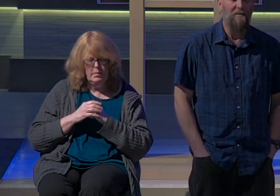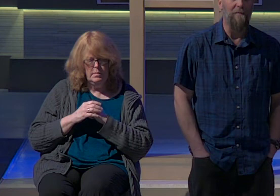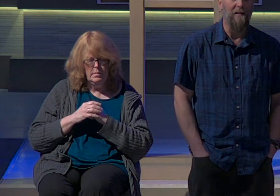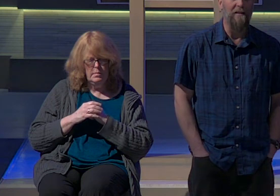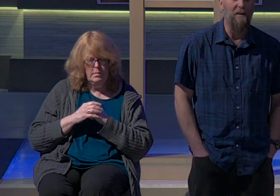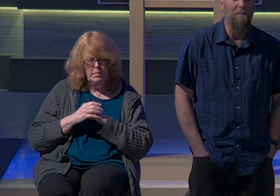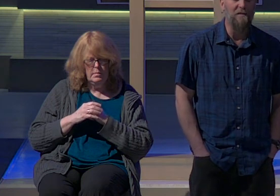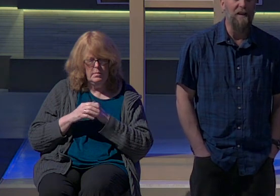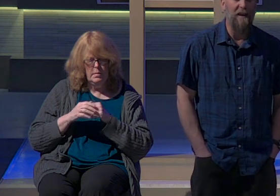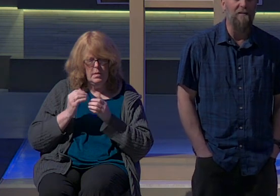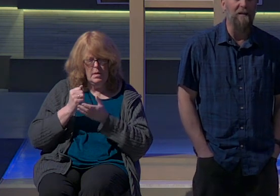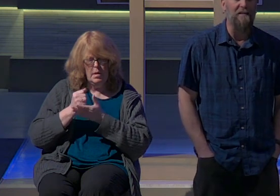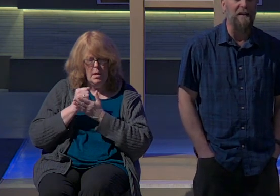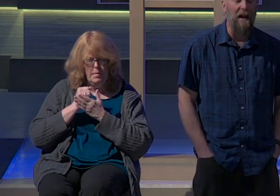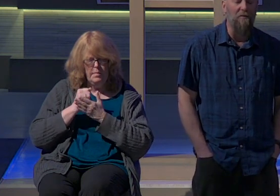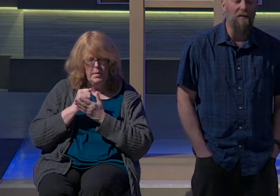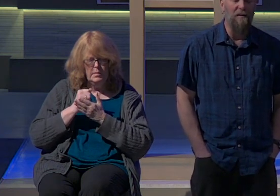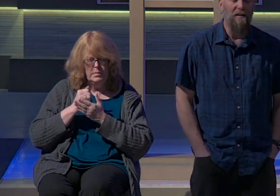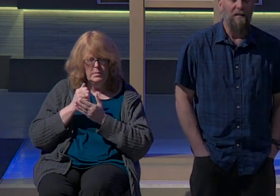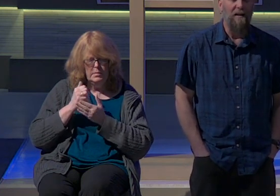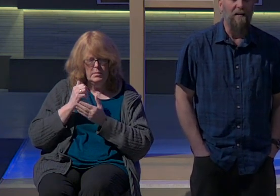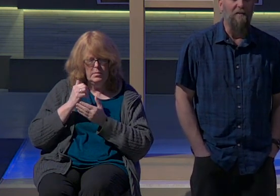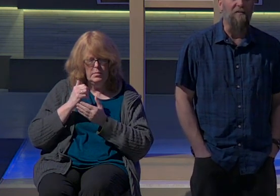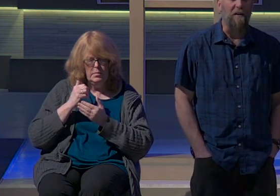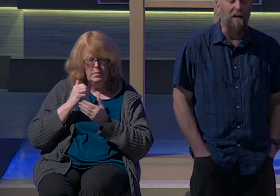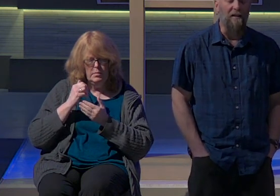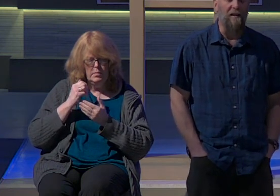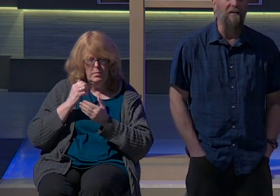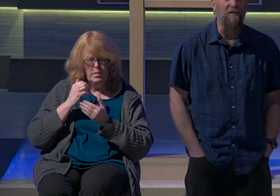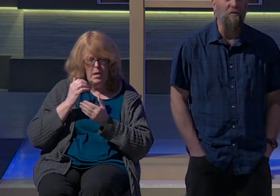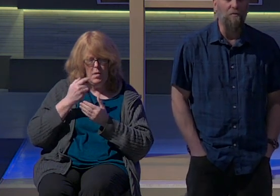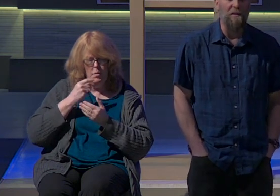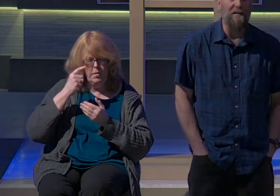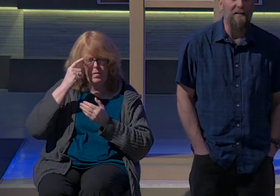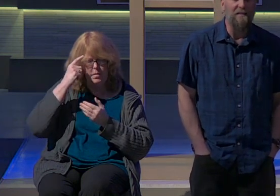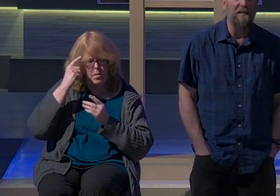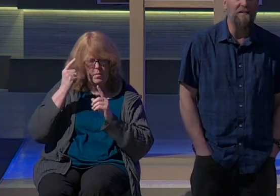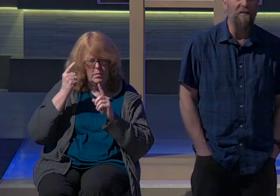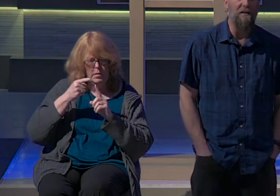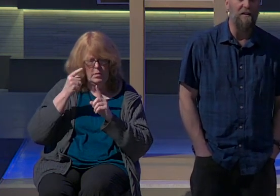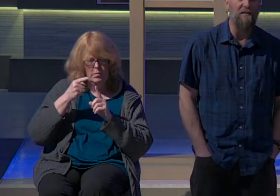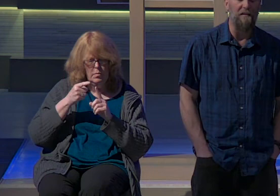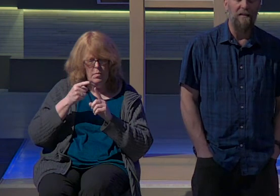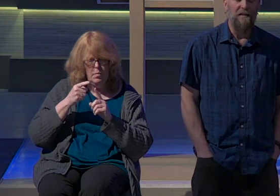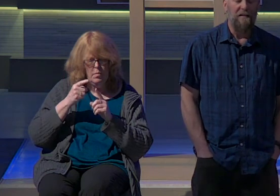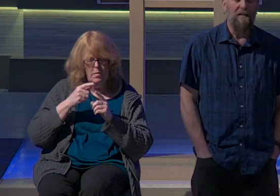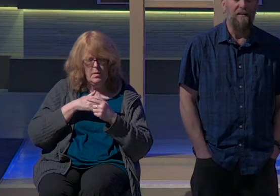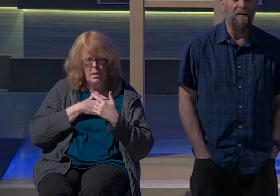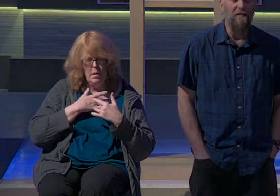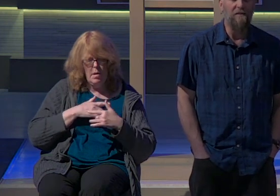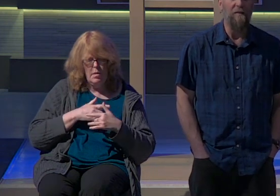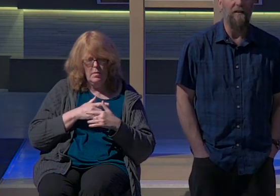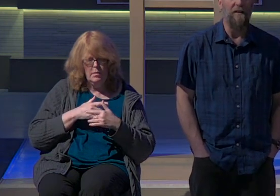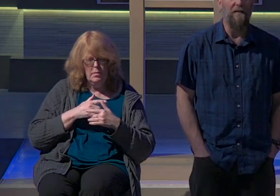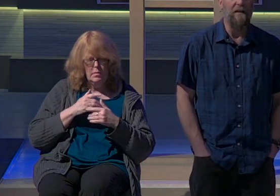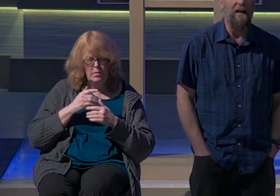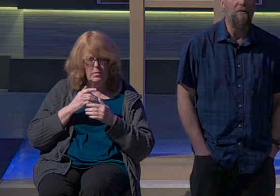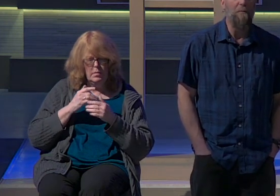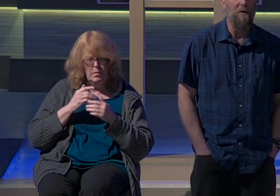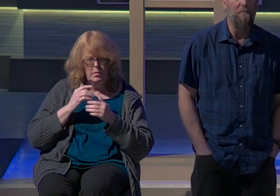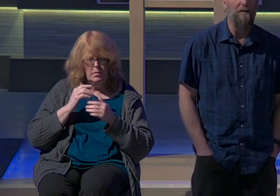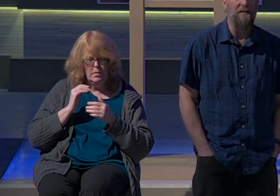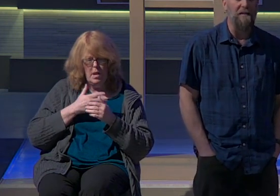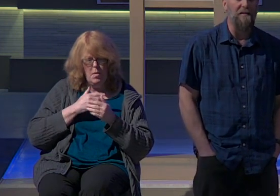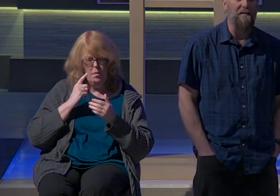But ultimately, help us to have as our thought and goal, the intents of our heart, that ultimately